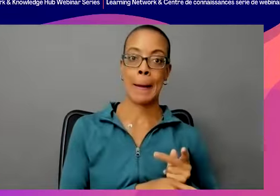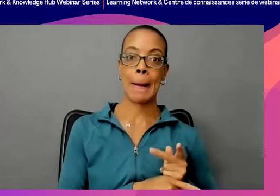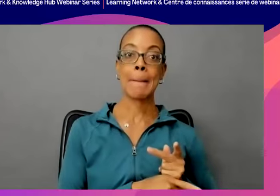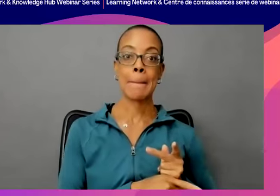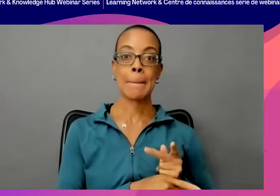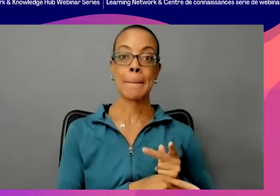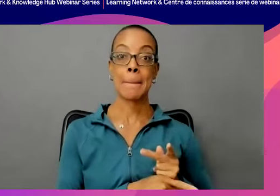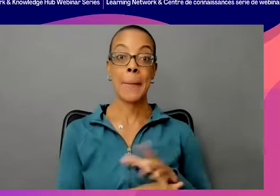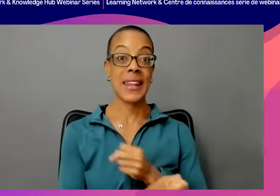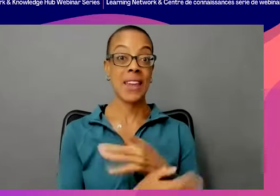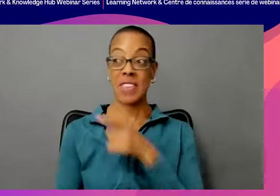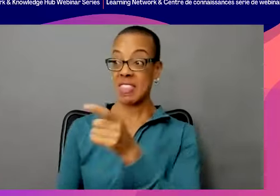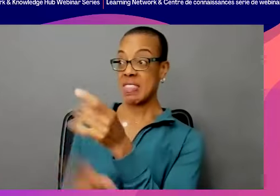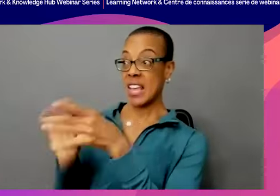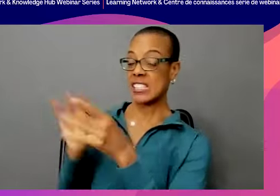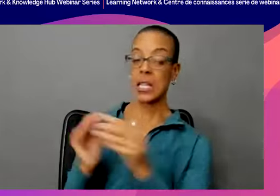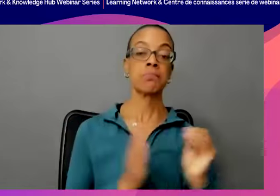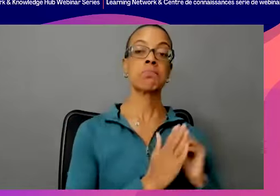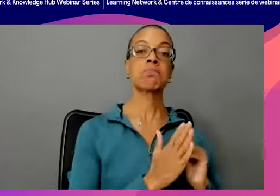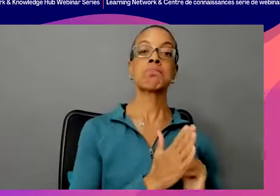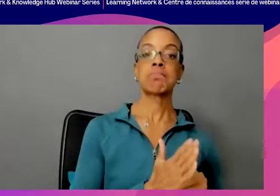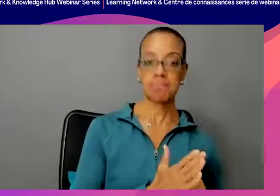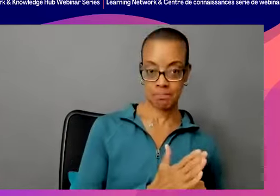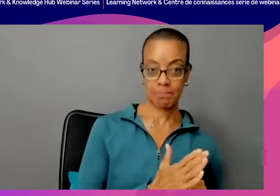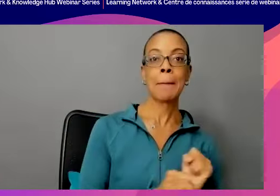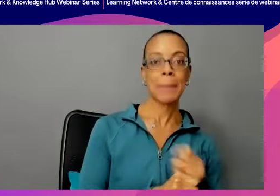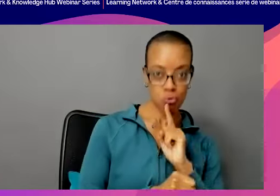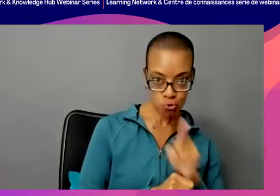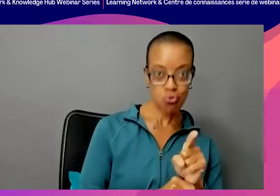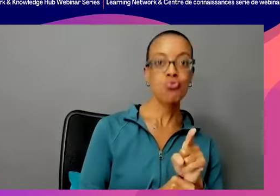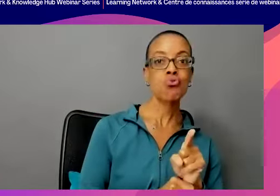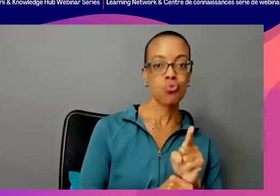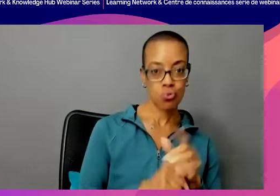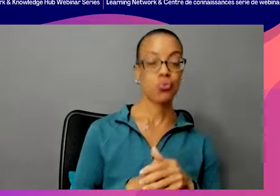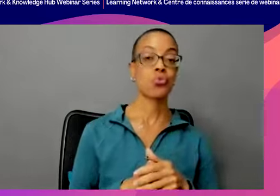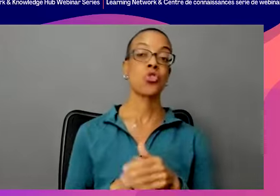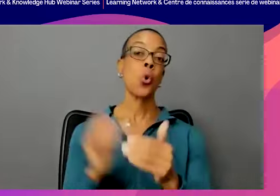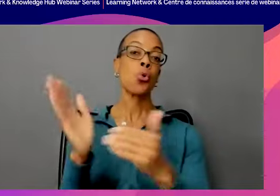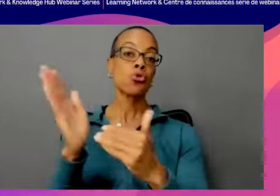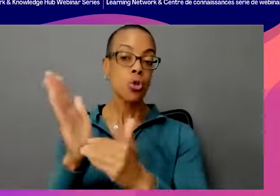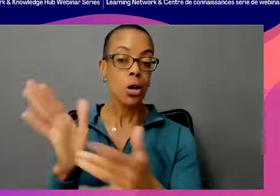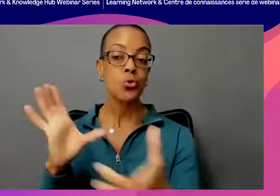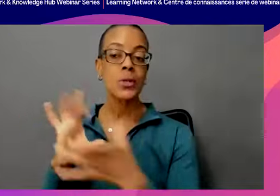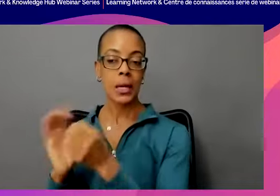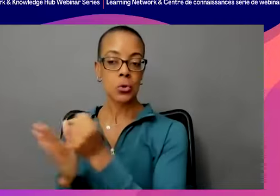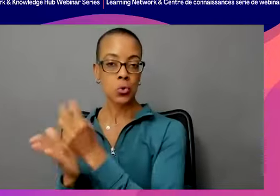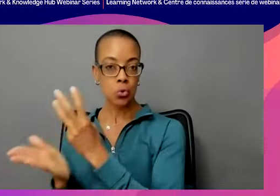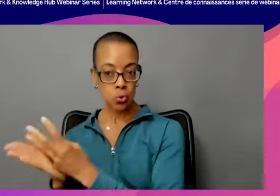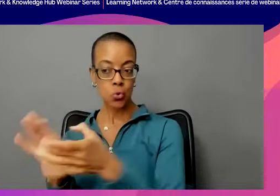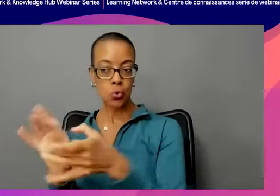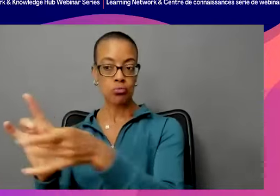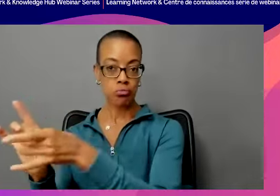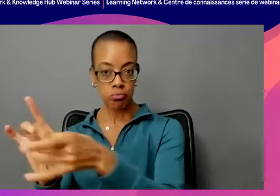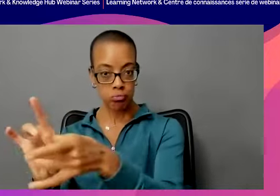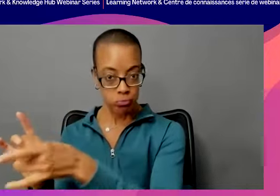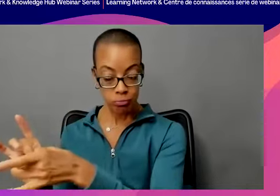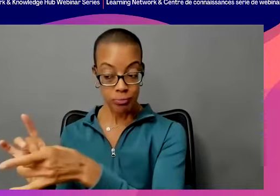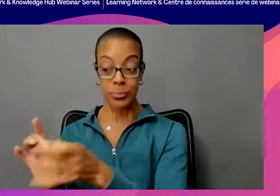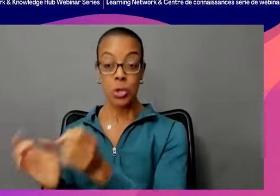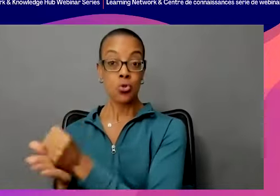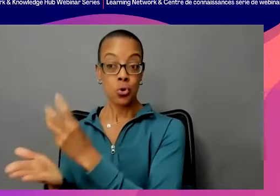piece. So again, the doctors are connecting with the social workers. The social workers are connecting with the